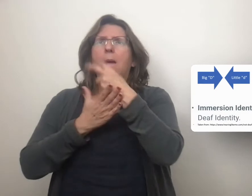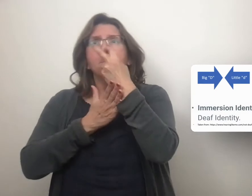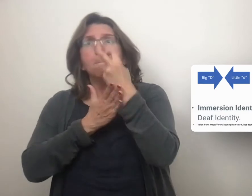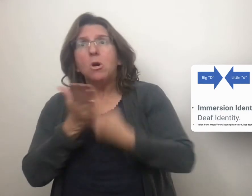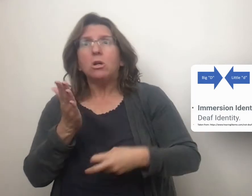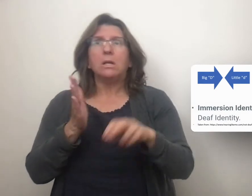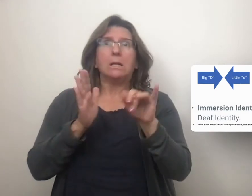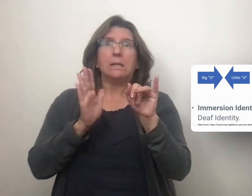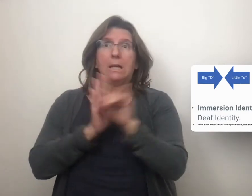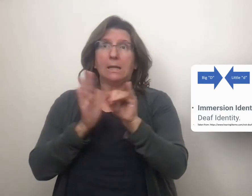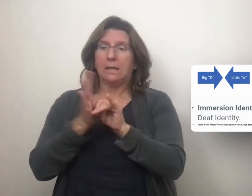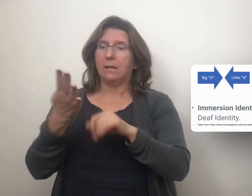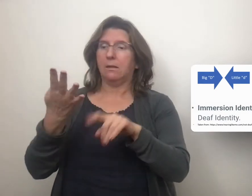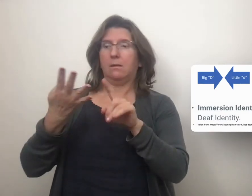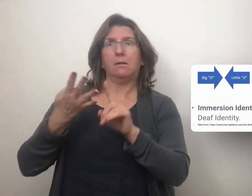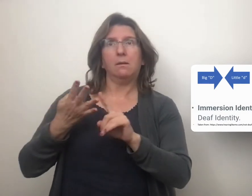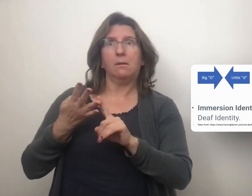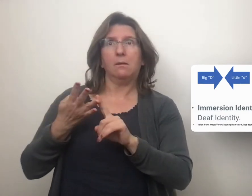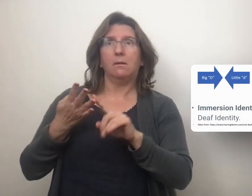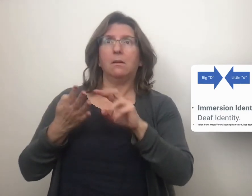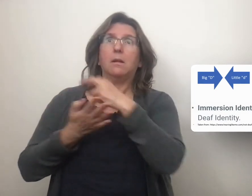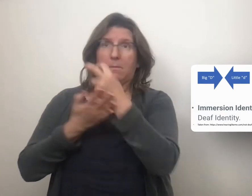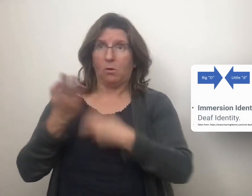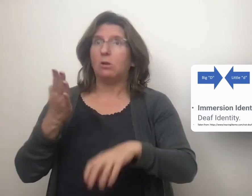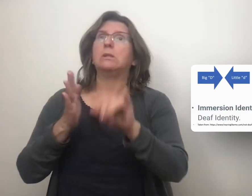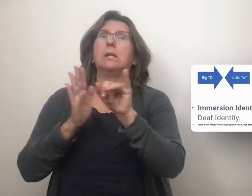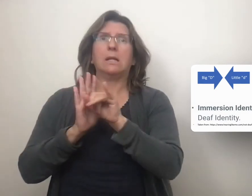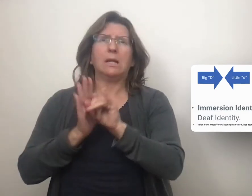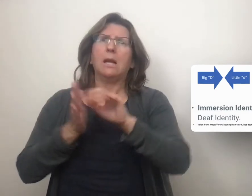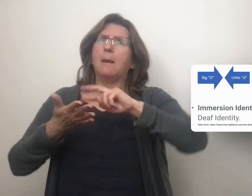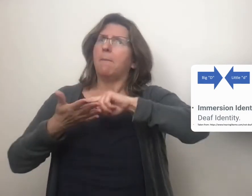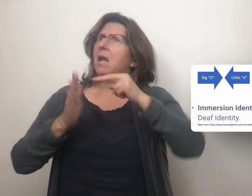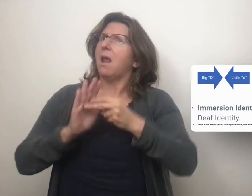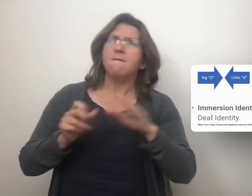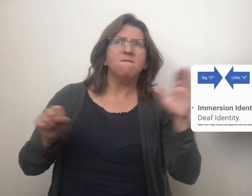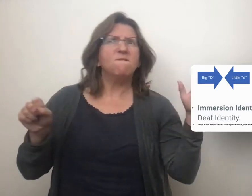Immersion identity individuals fully identify as deaf.